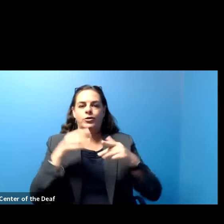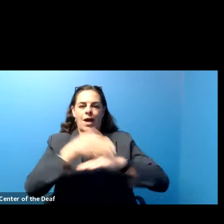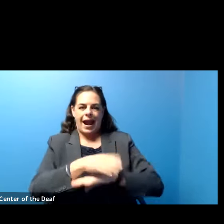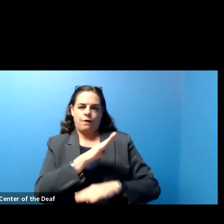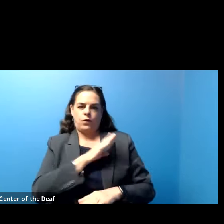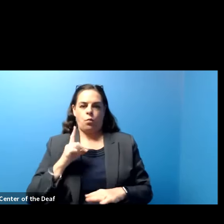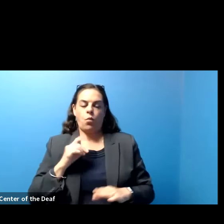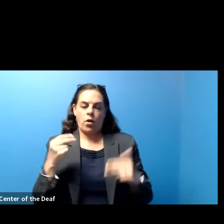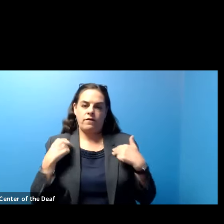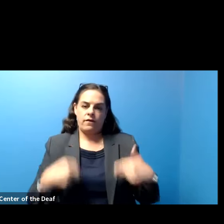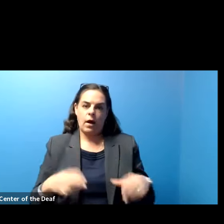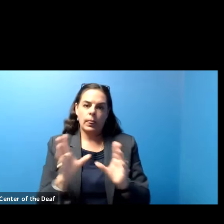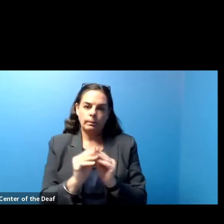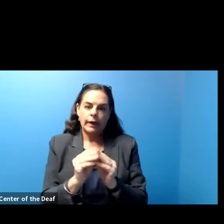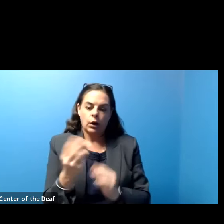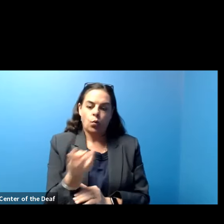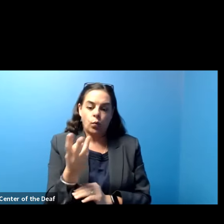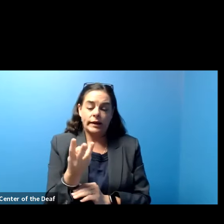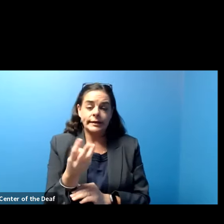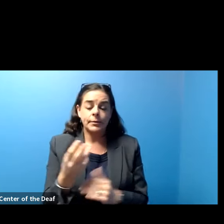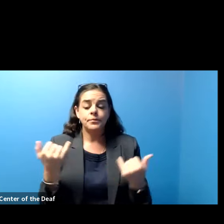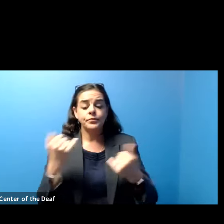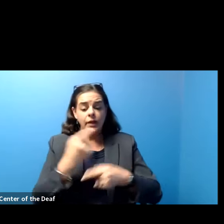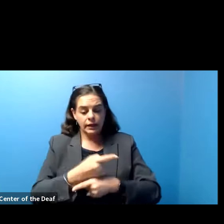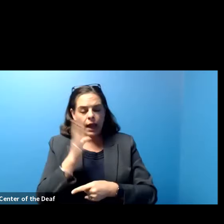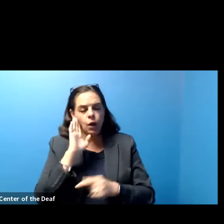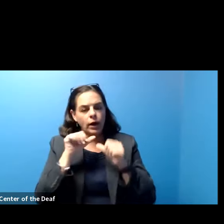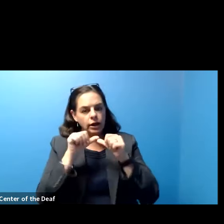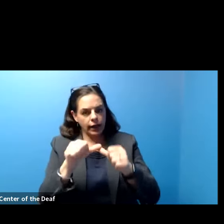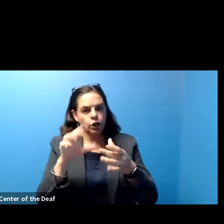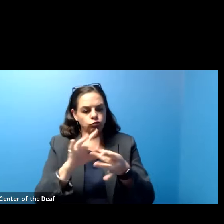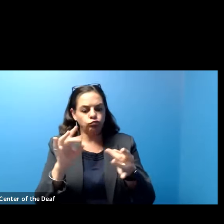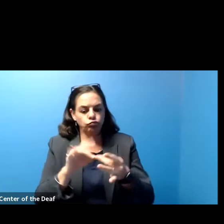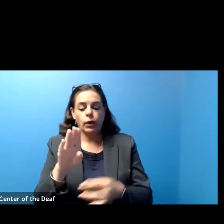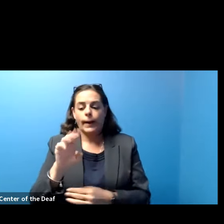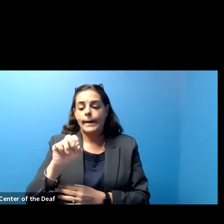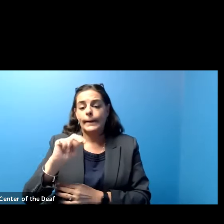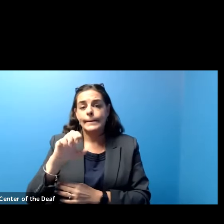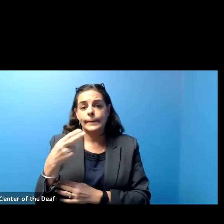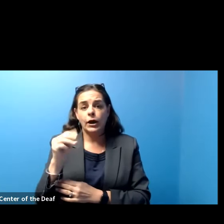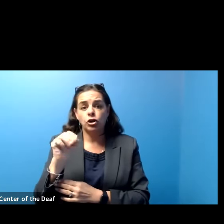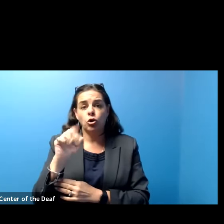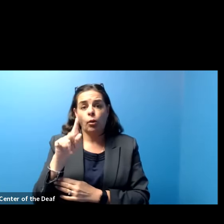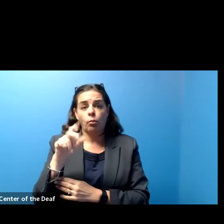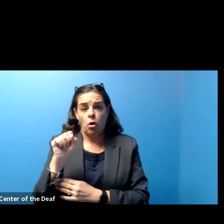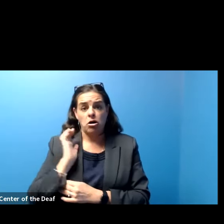Today, we will continue to provide an update on the benchmarks, and for that, I'll turn it over to Charity.